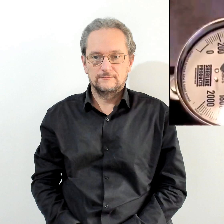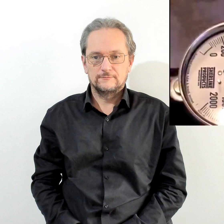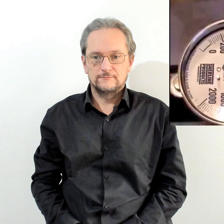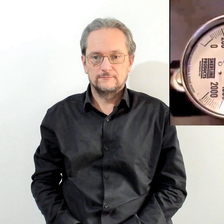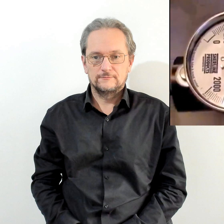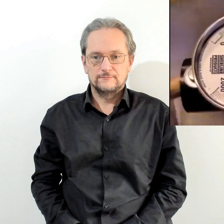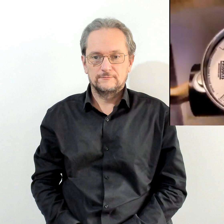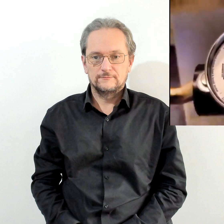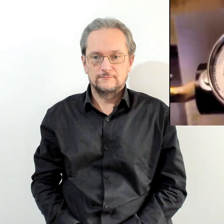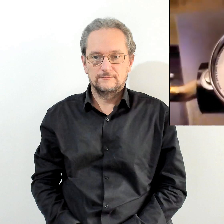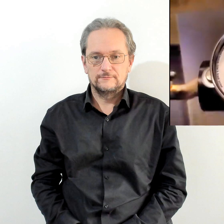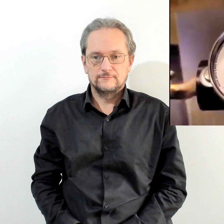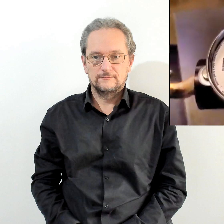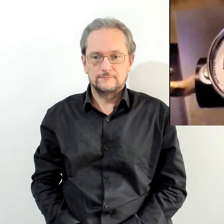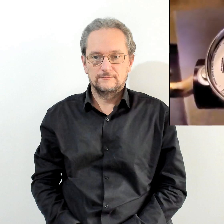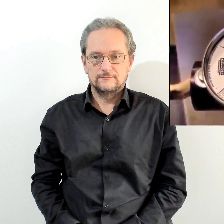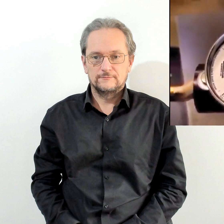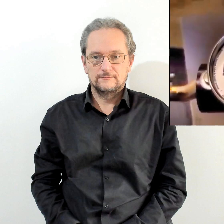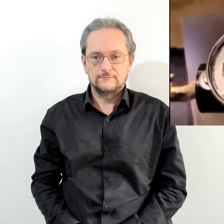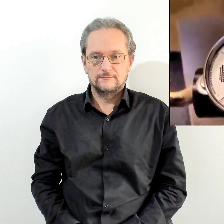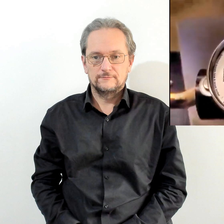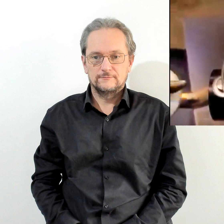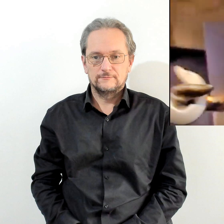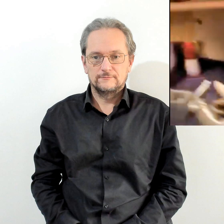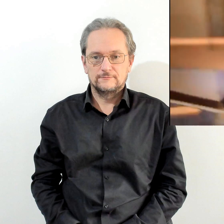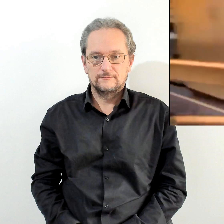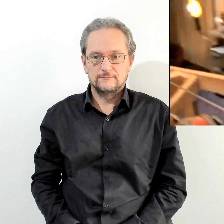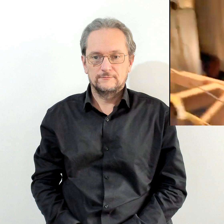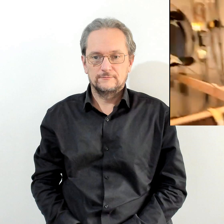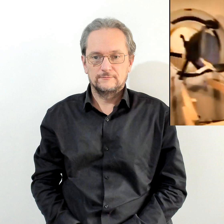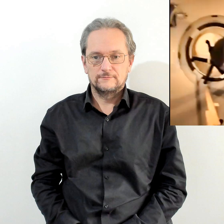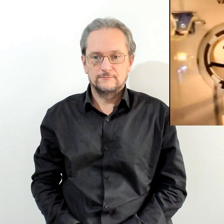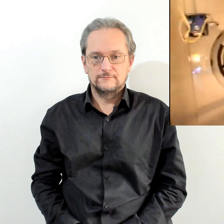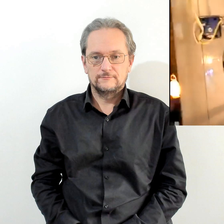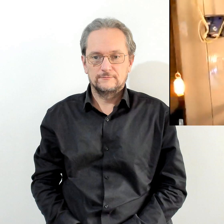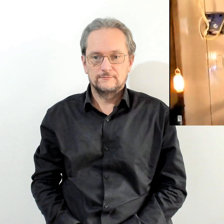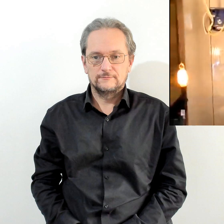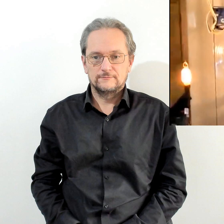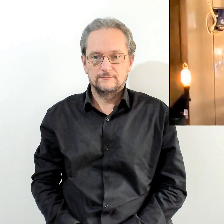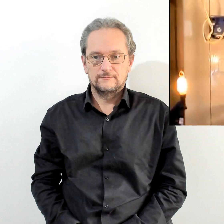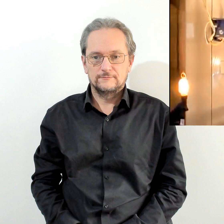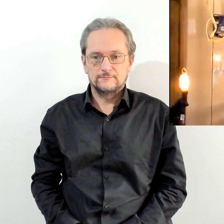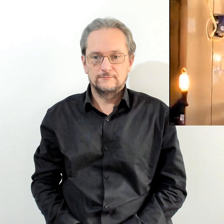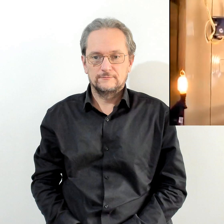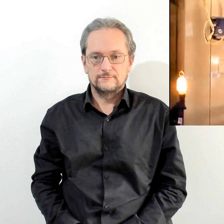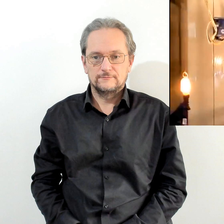jumped. Well, the most magnetic stuff is right here, still on top of the chair. Whoa. So we're just about to hit the sweet spot. The wheel is sitting. Whoa!